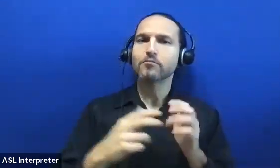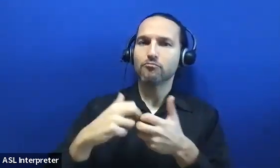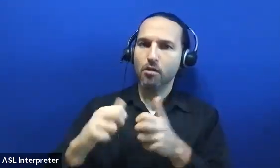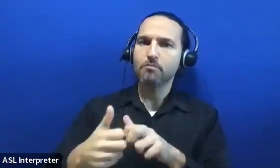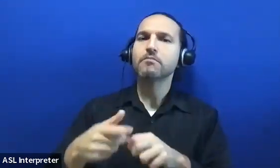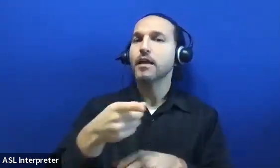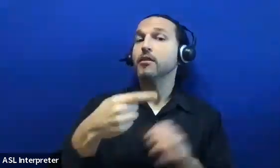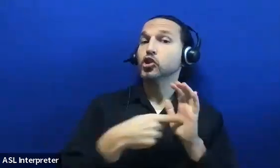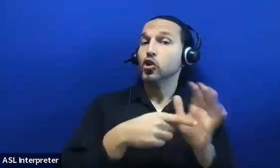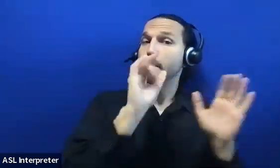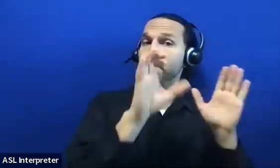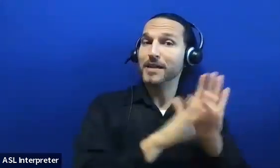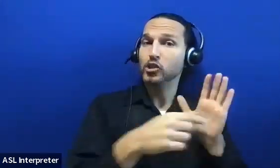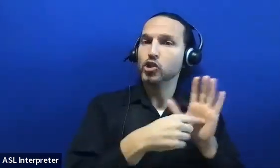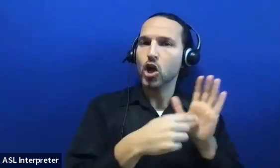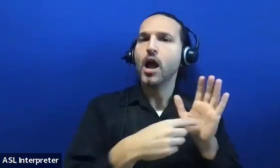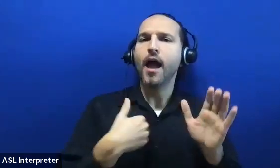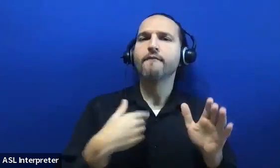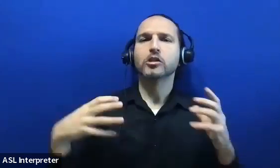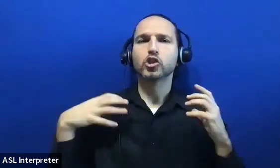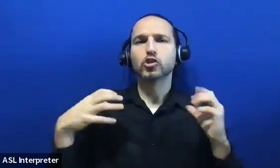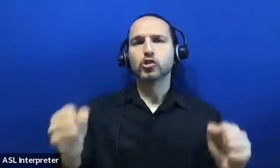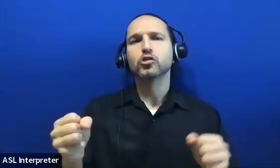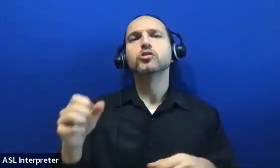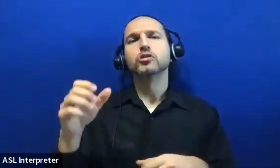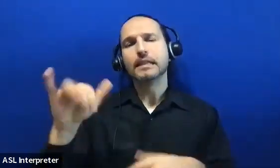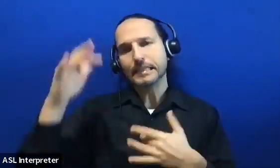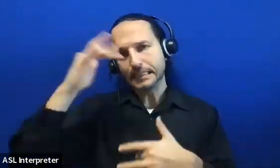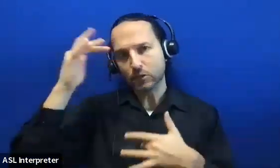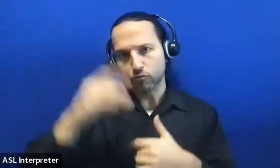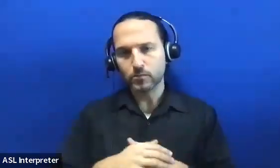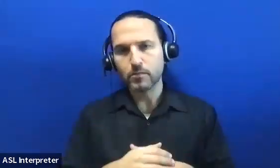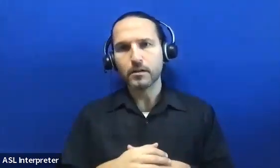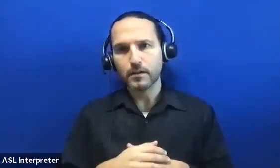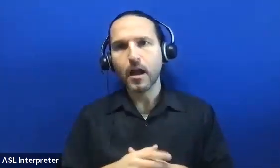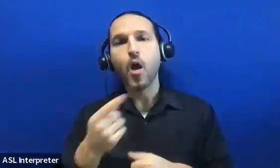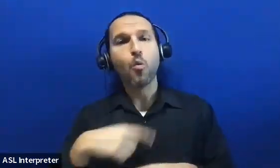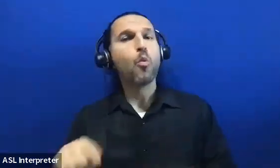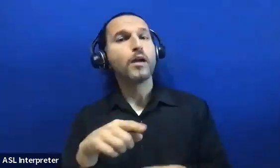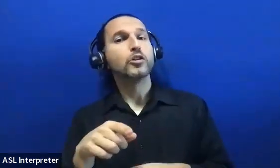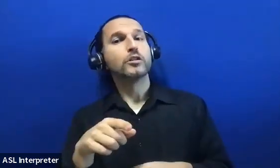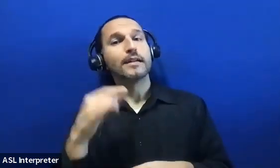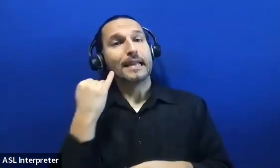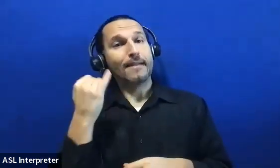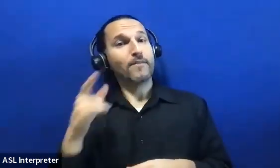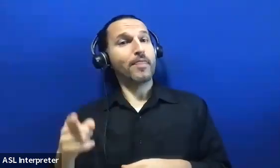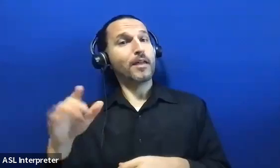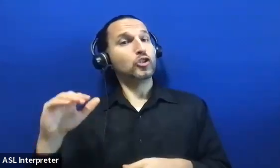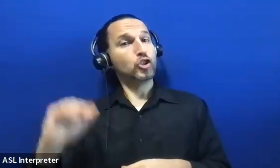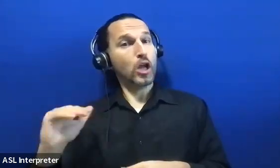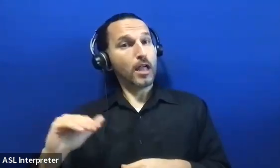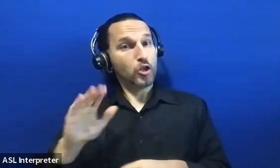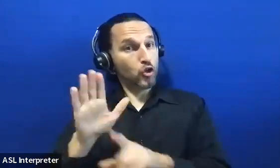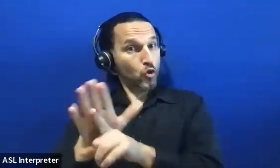CHARGE syndrome. And I want you to understand your children, if your child has CHARGE, and